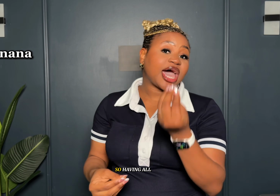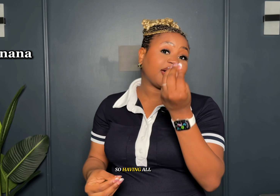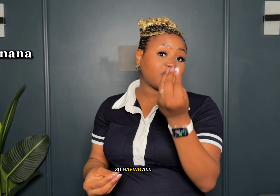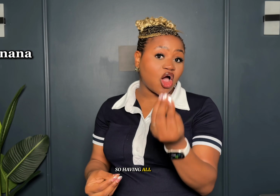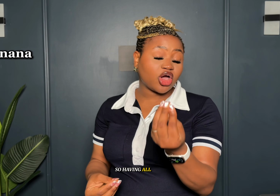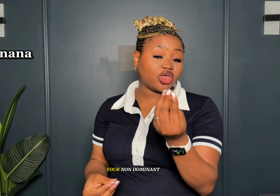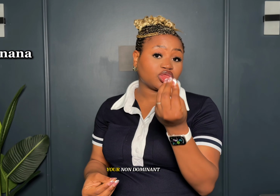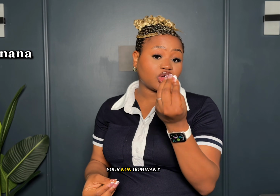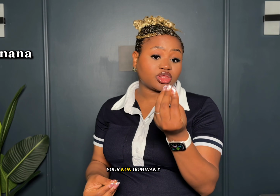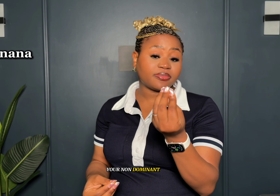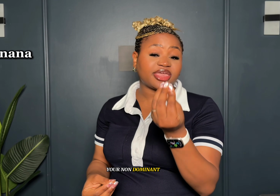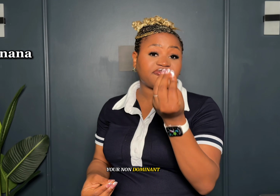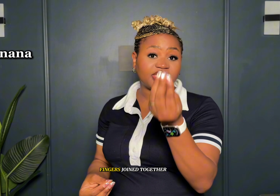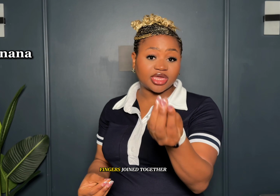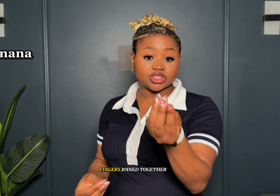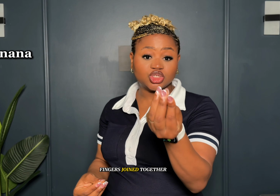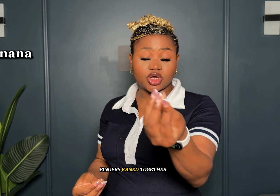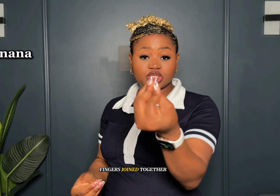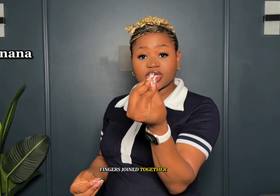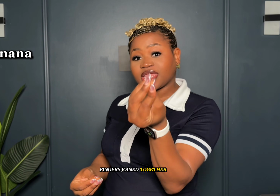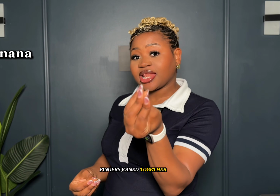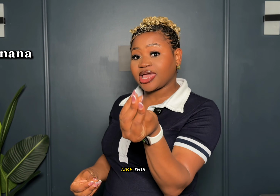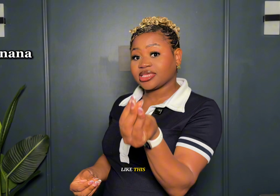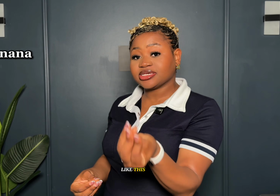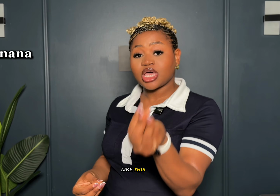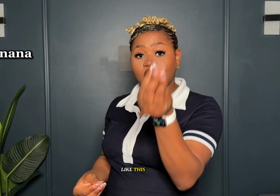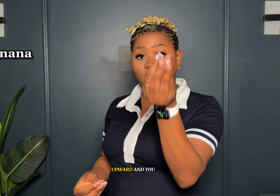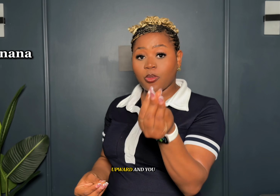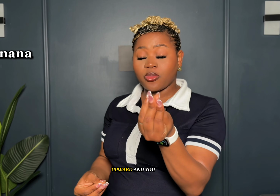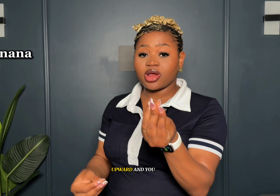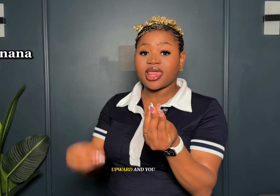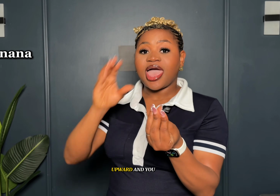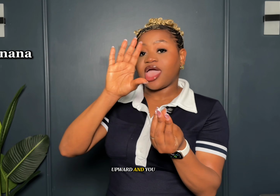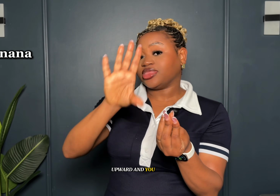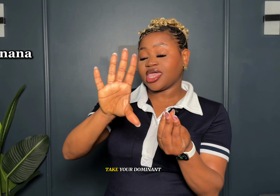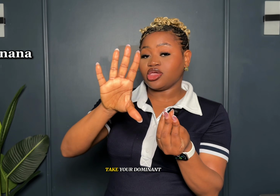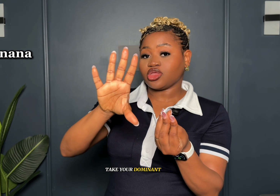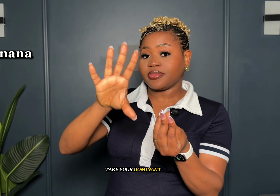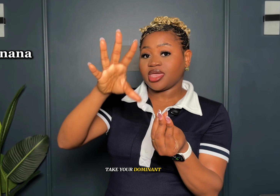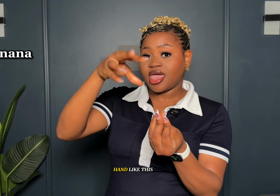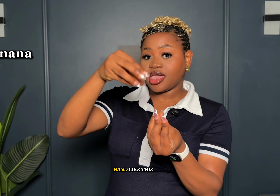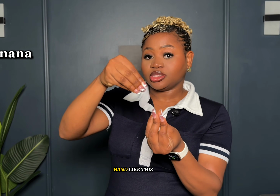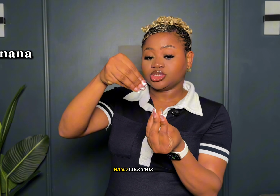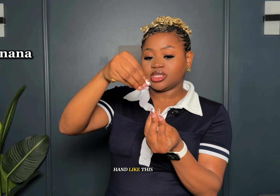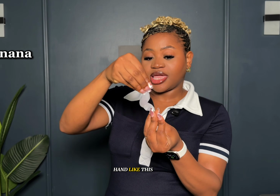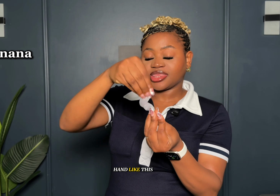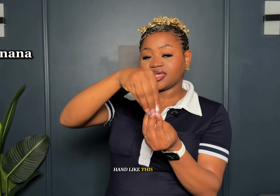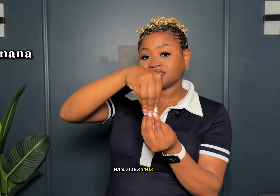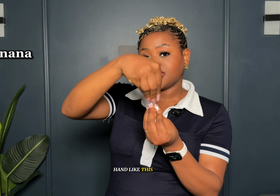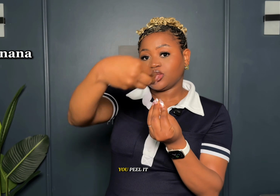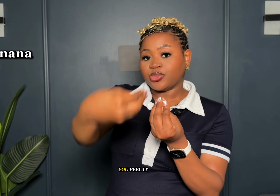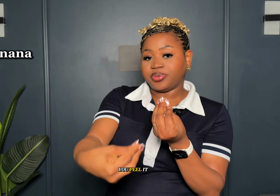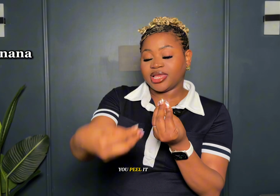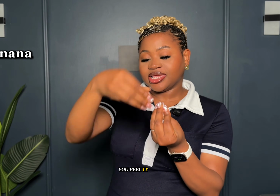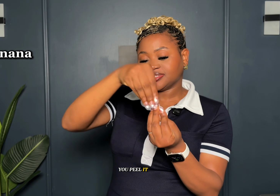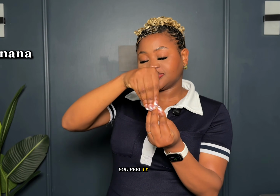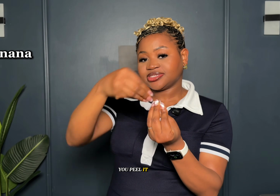having all your non-dominant fingers joined together like this, upward, and you take your dominant hand like this, you peel it, do